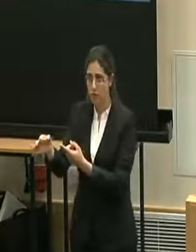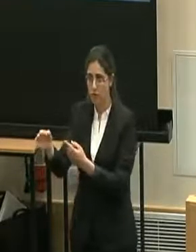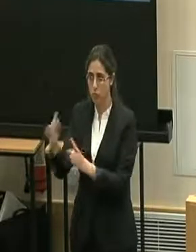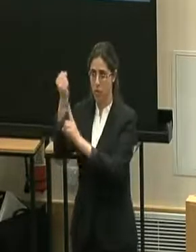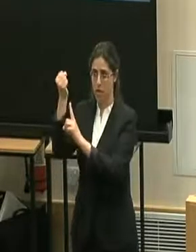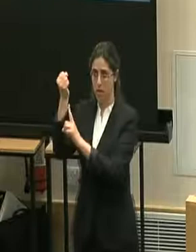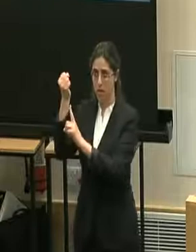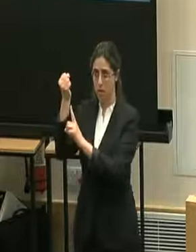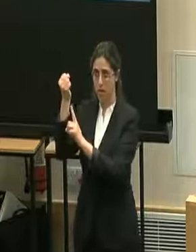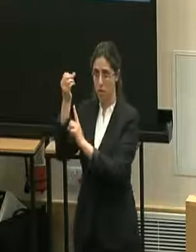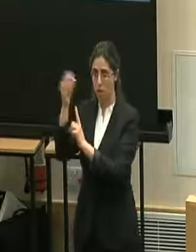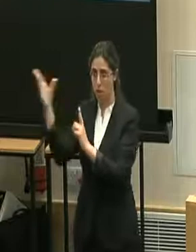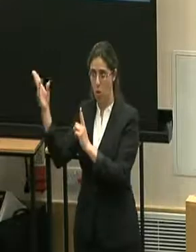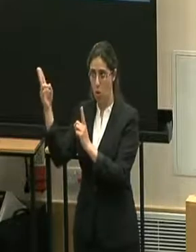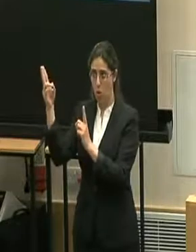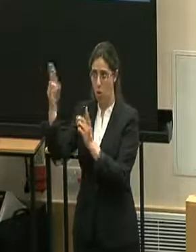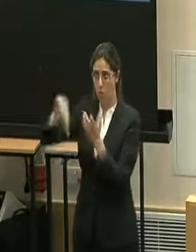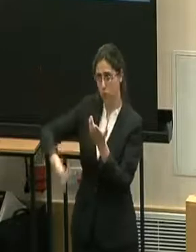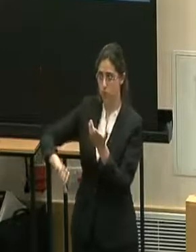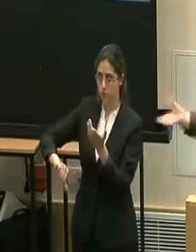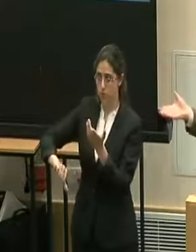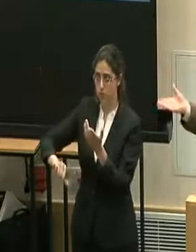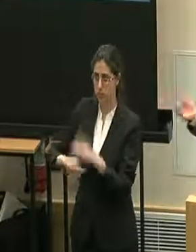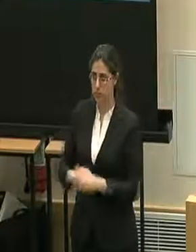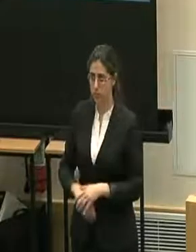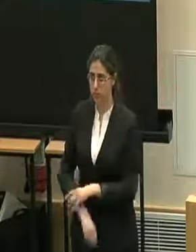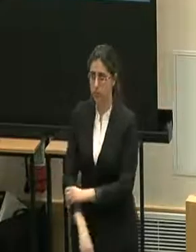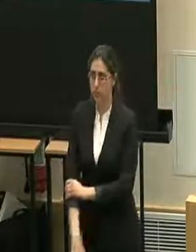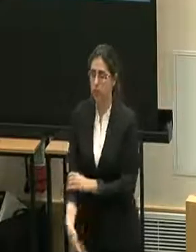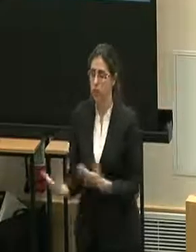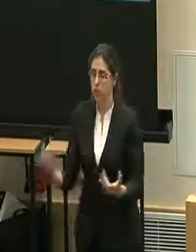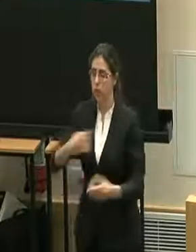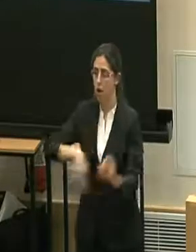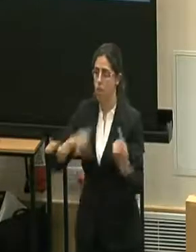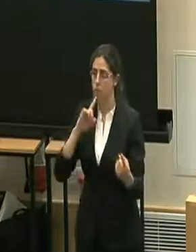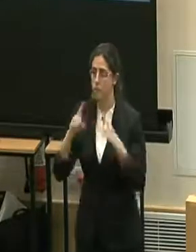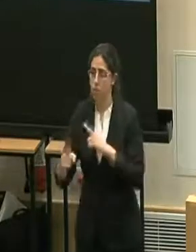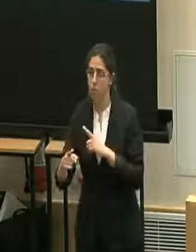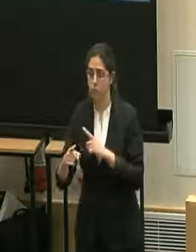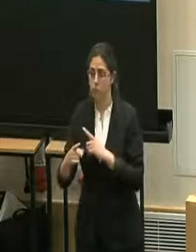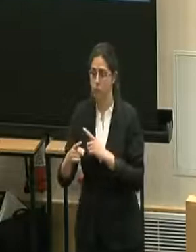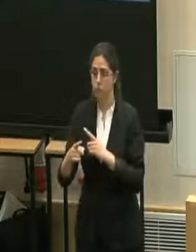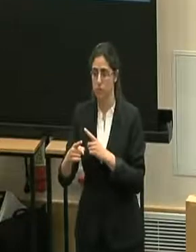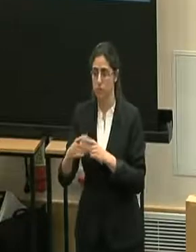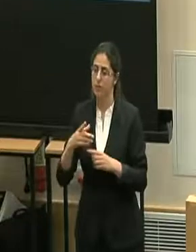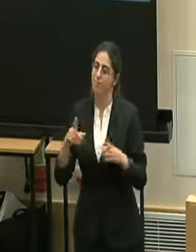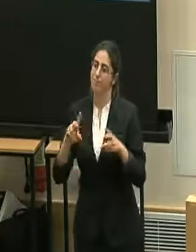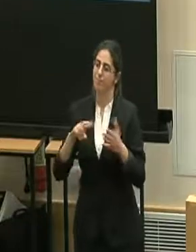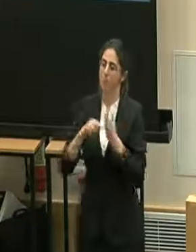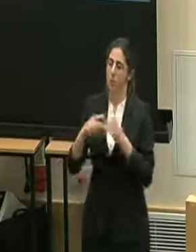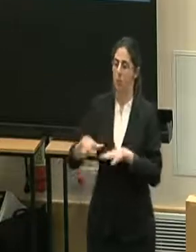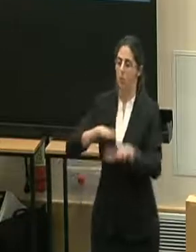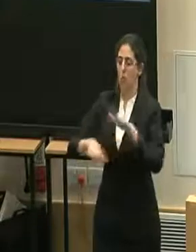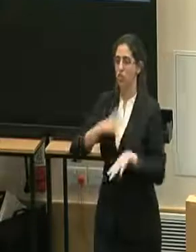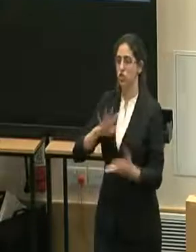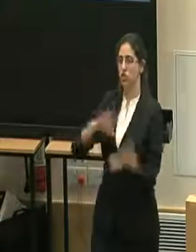to win or lose. The response to that in political terms, is equality of outcome,